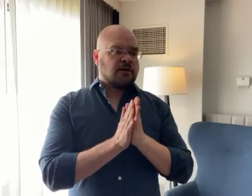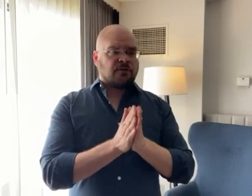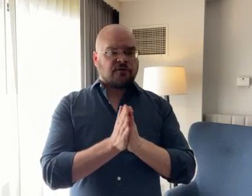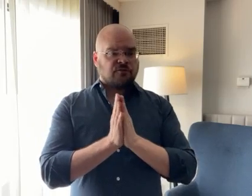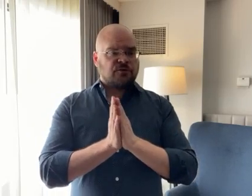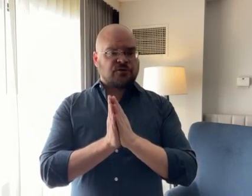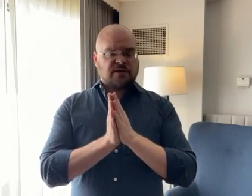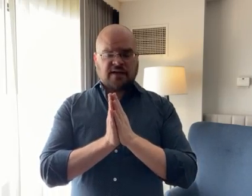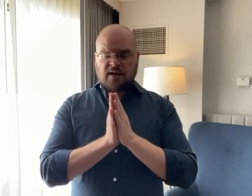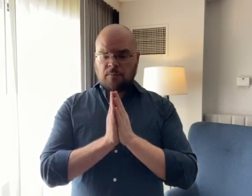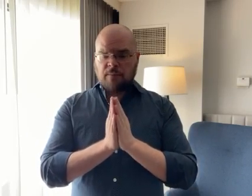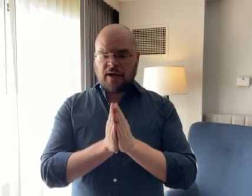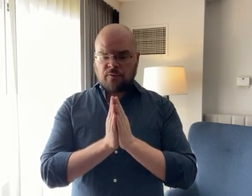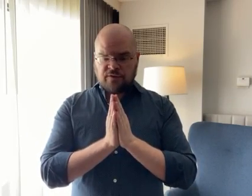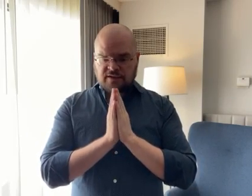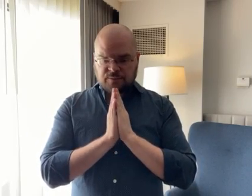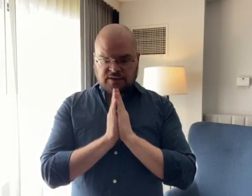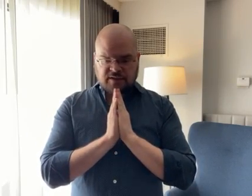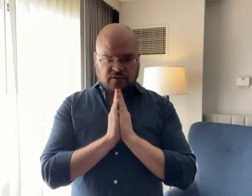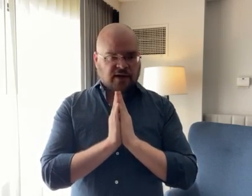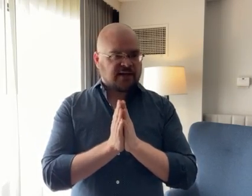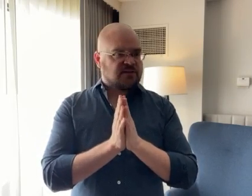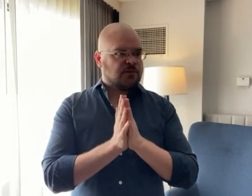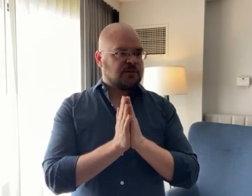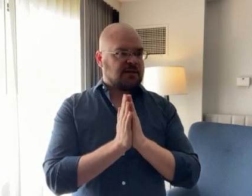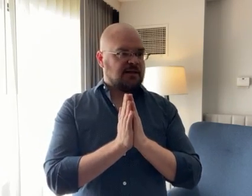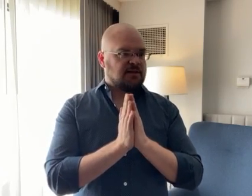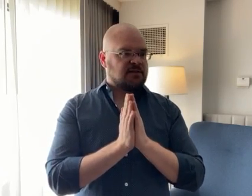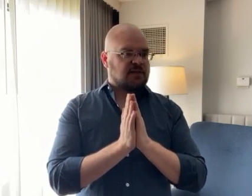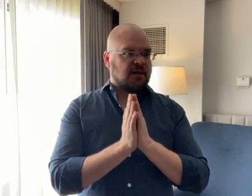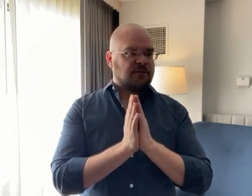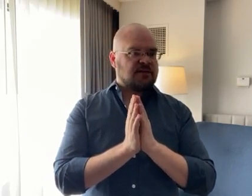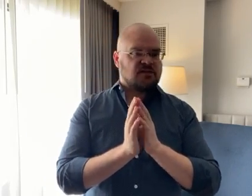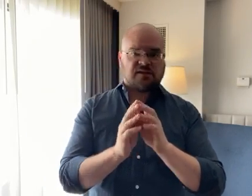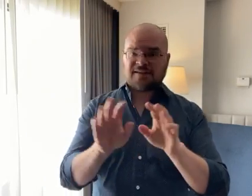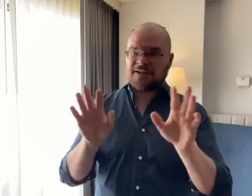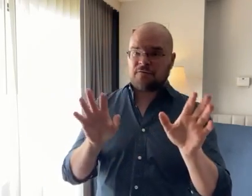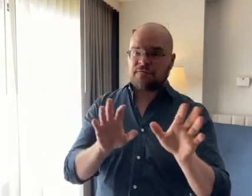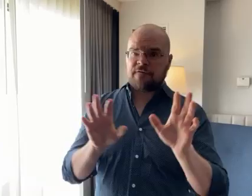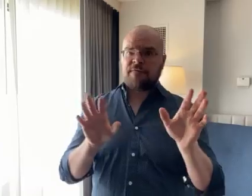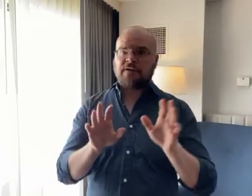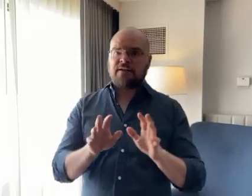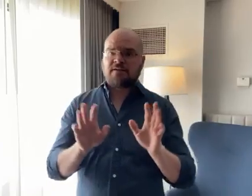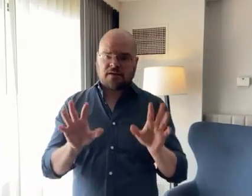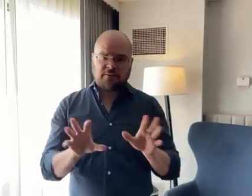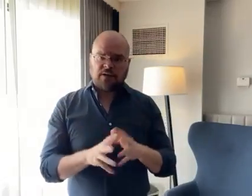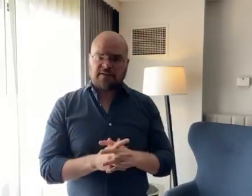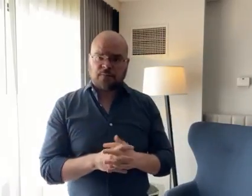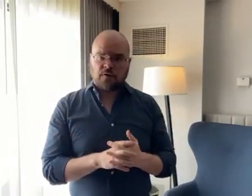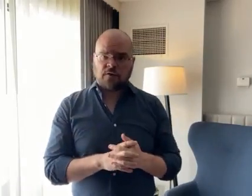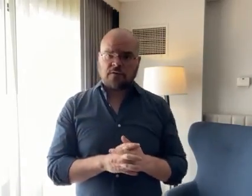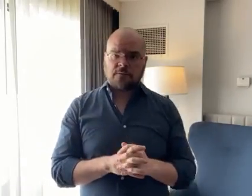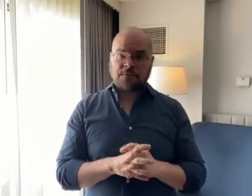Another crucial thing about this particular excerpt is, this is just kind of a fun inside baseball